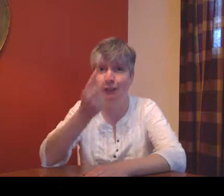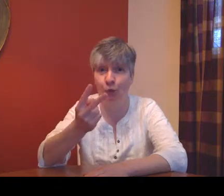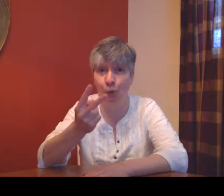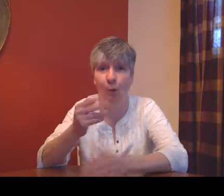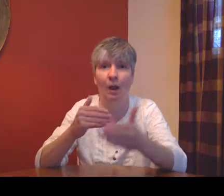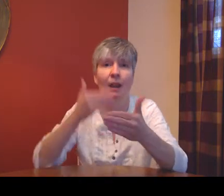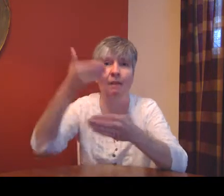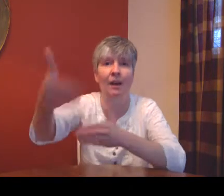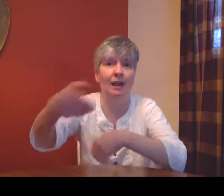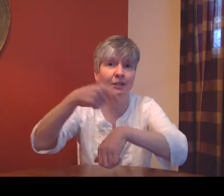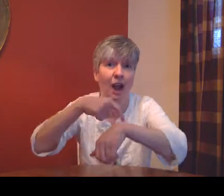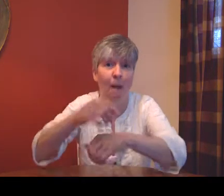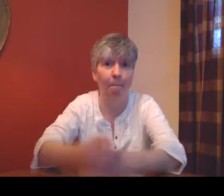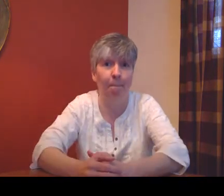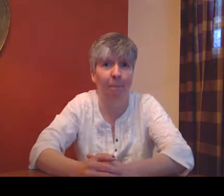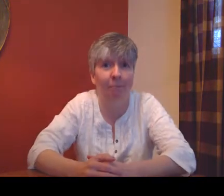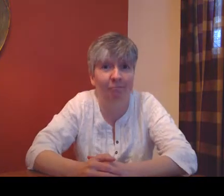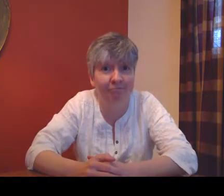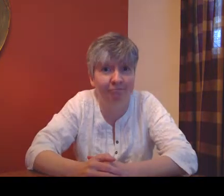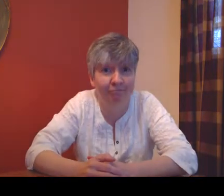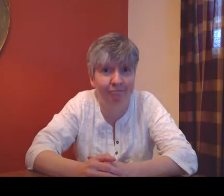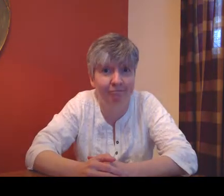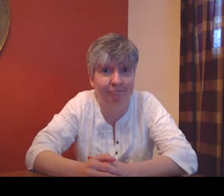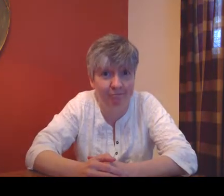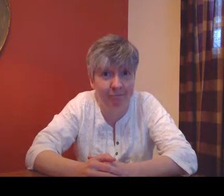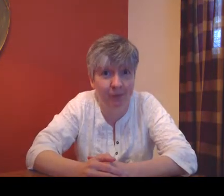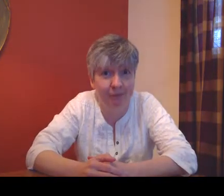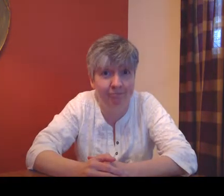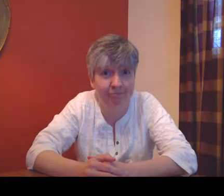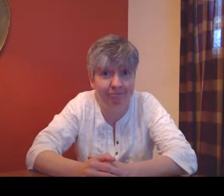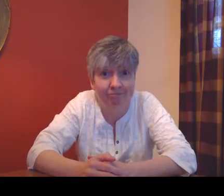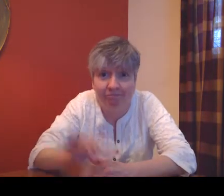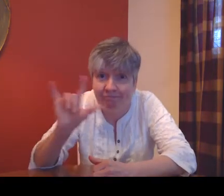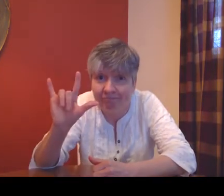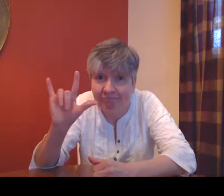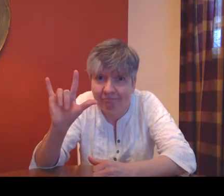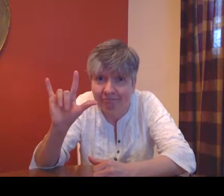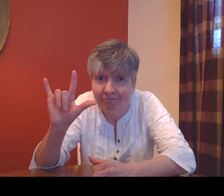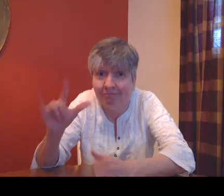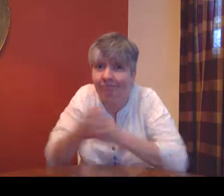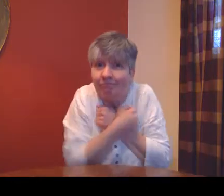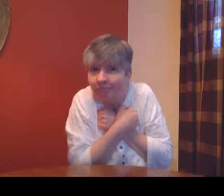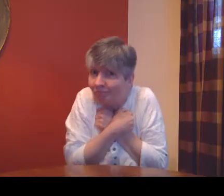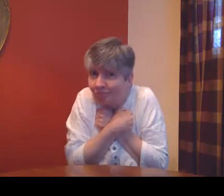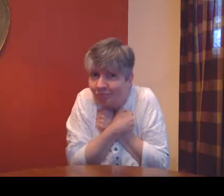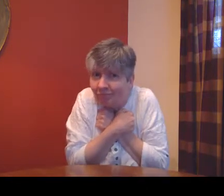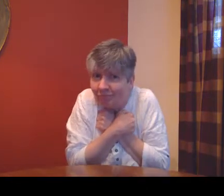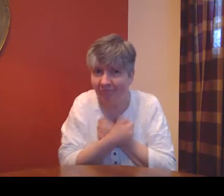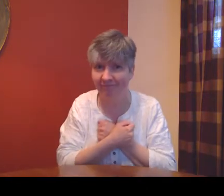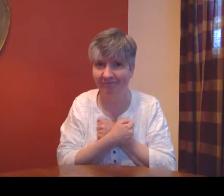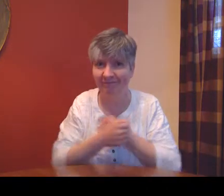I hope I will see you the next time. Okay? I love you.